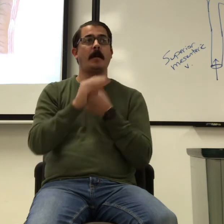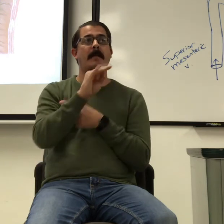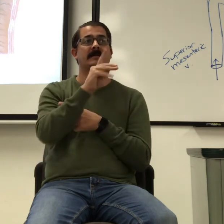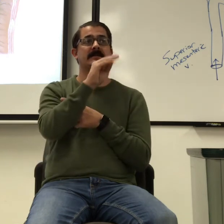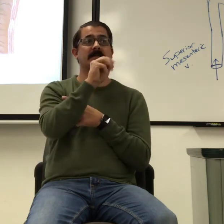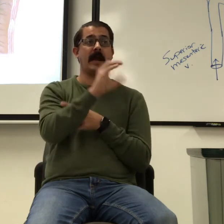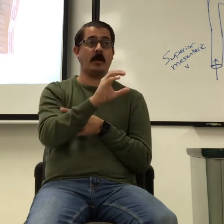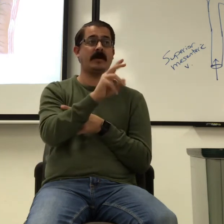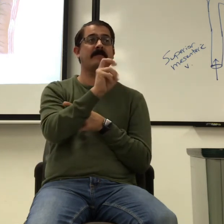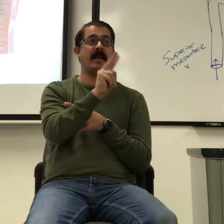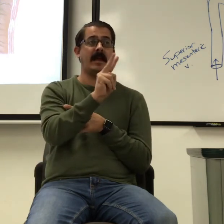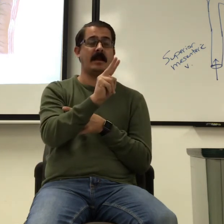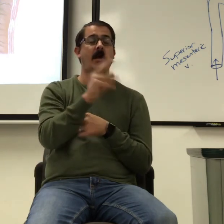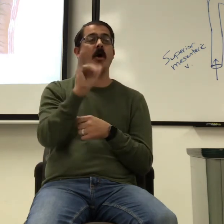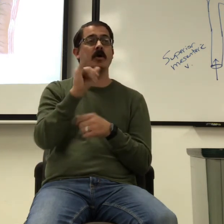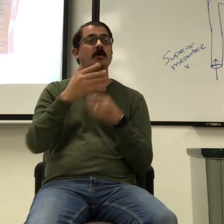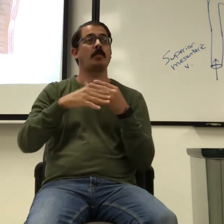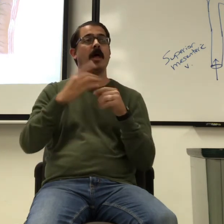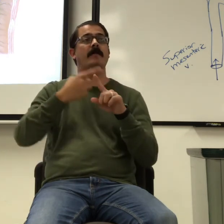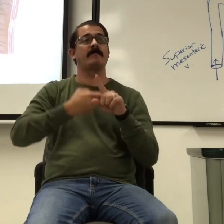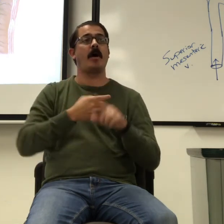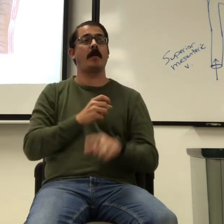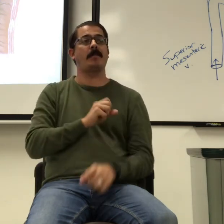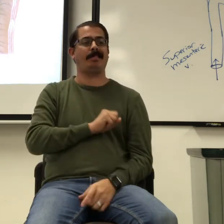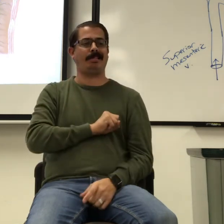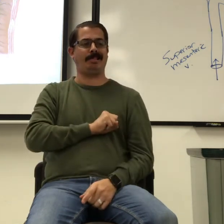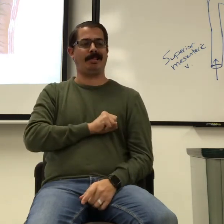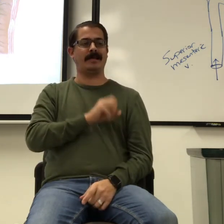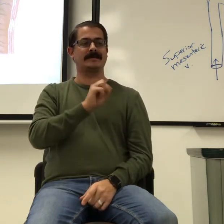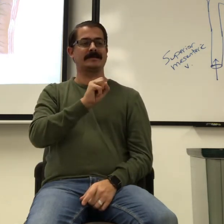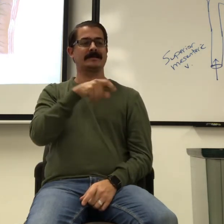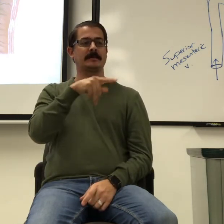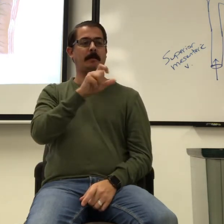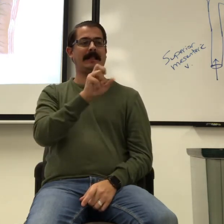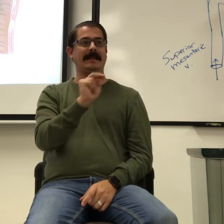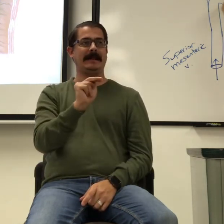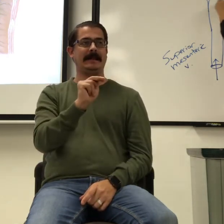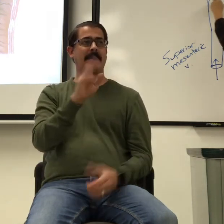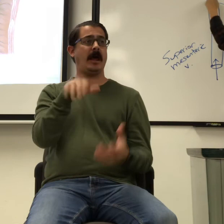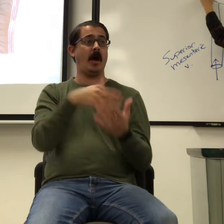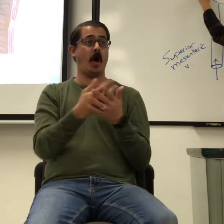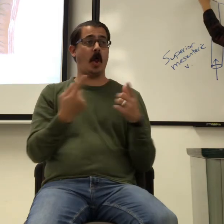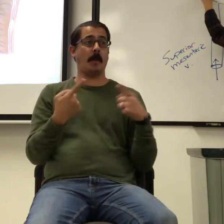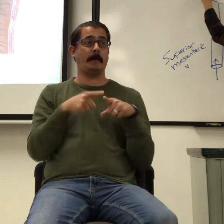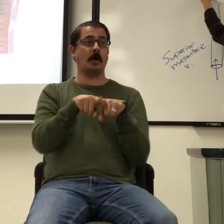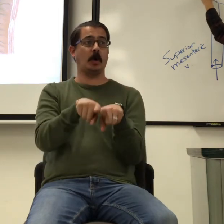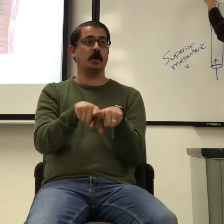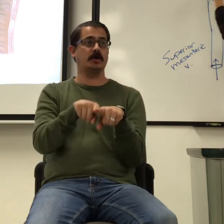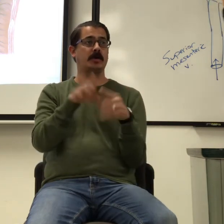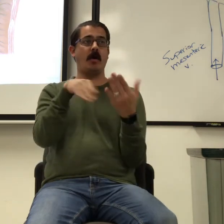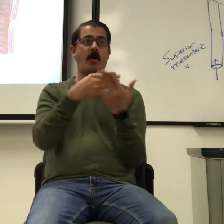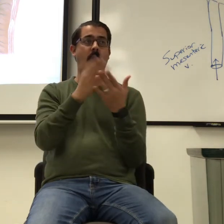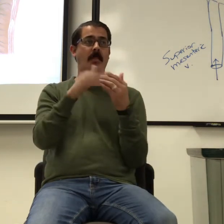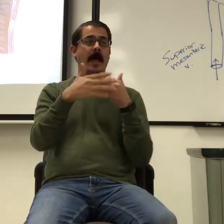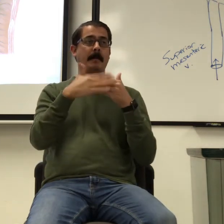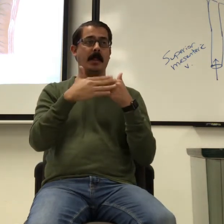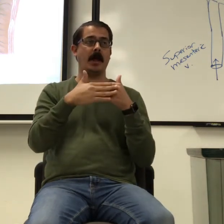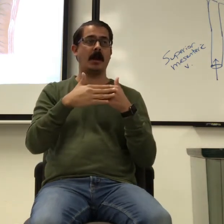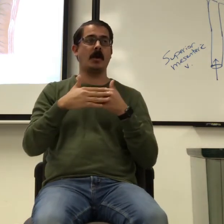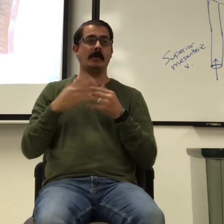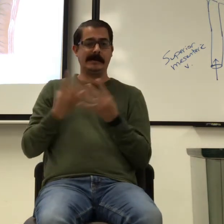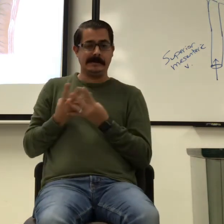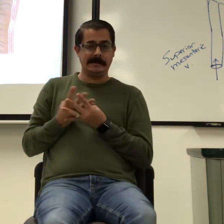also blood coming from the spleen. They're all going to merge, and all that portal blood will be